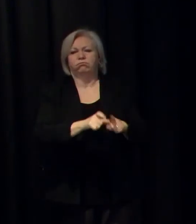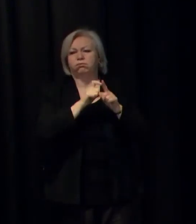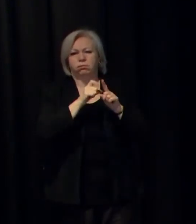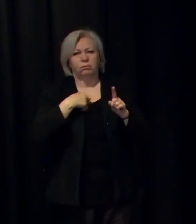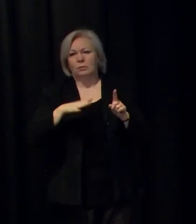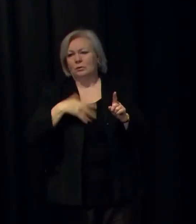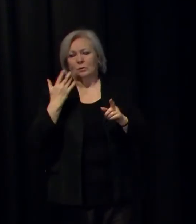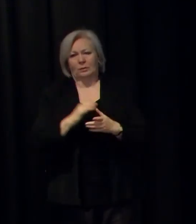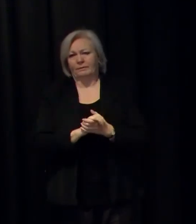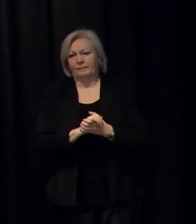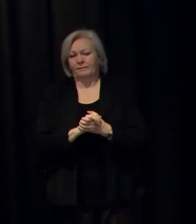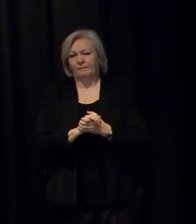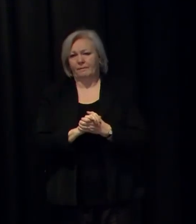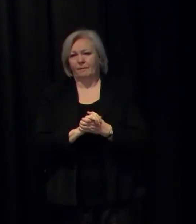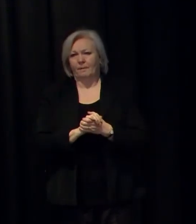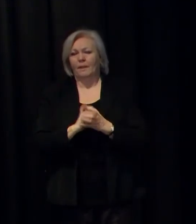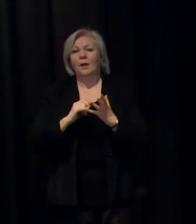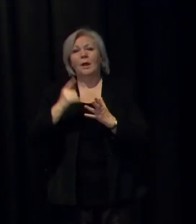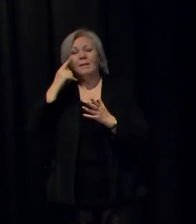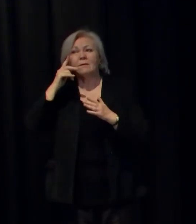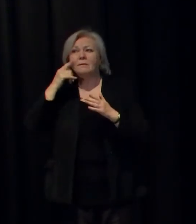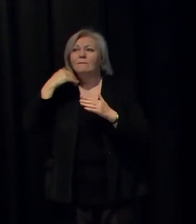be. In the weeks and months ahead,